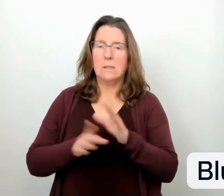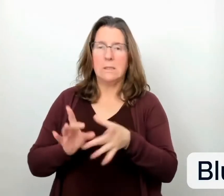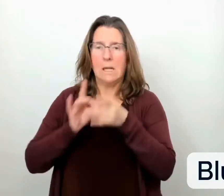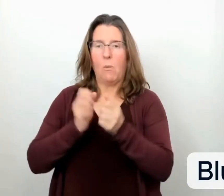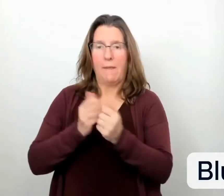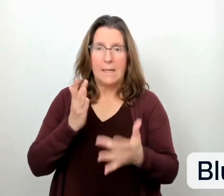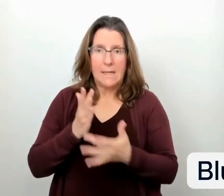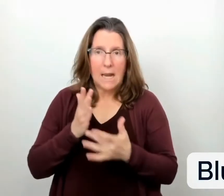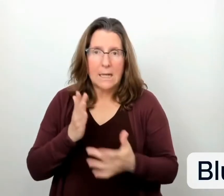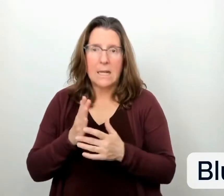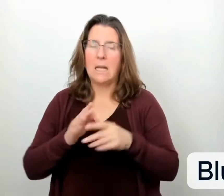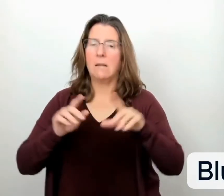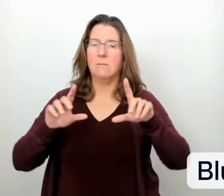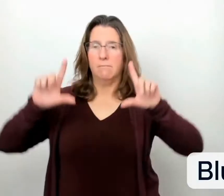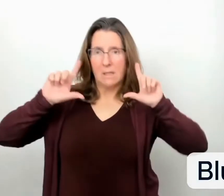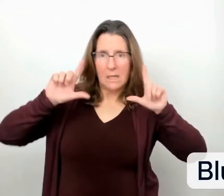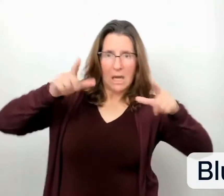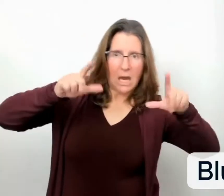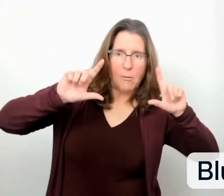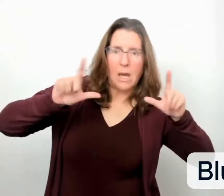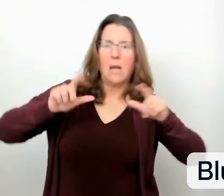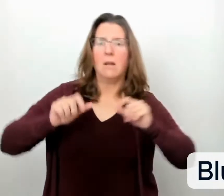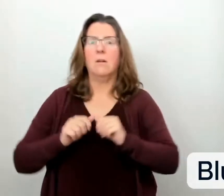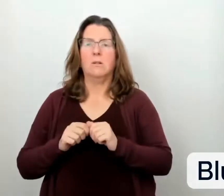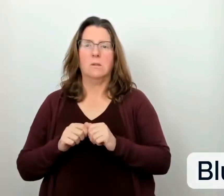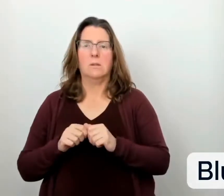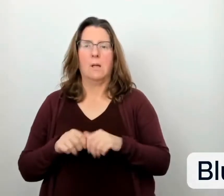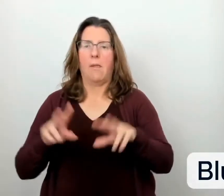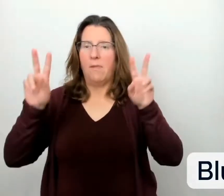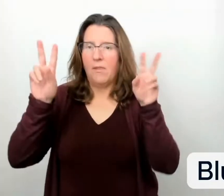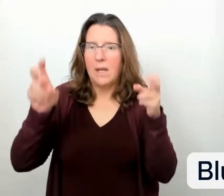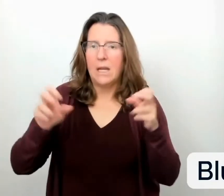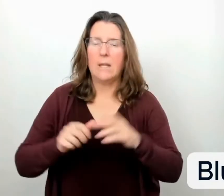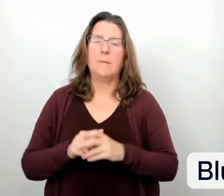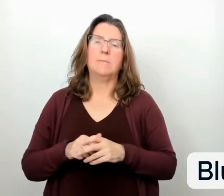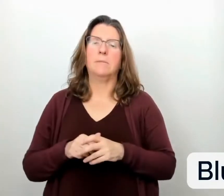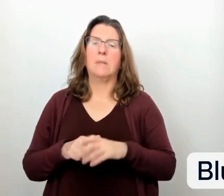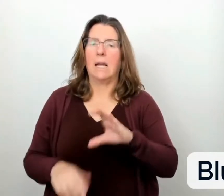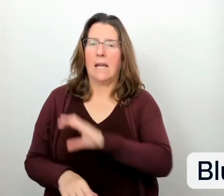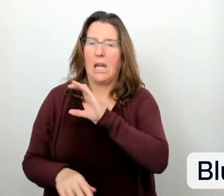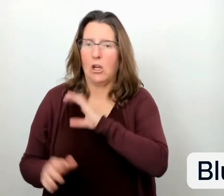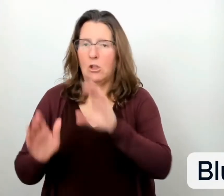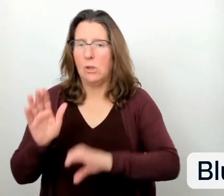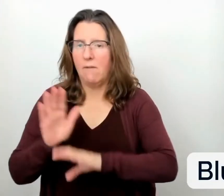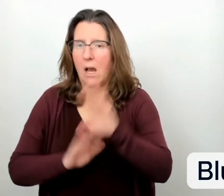movies, including the techniques of filming, such as camera angles for shots. Making a movie requires